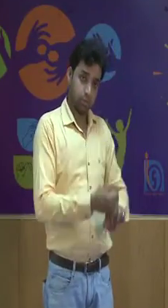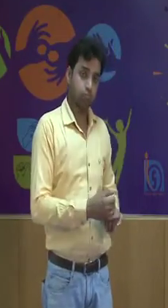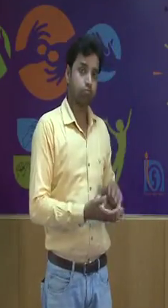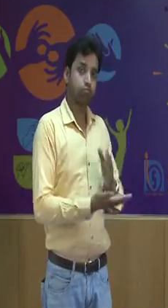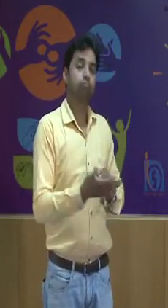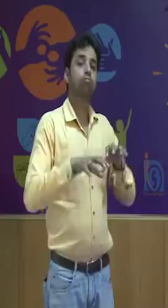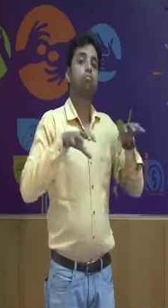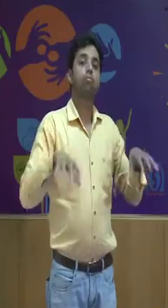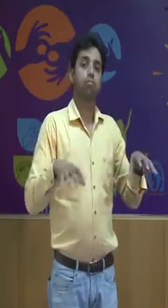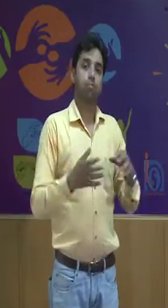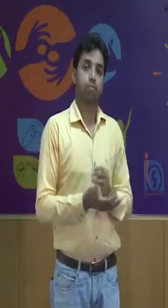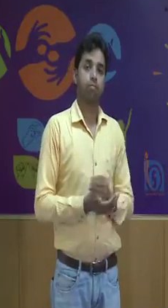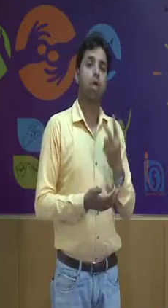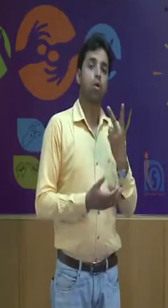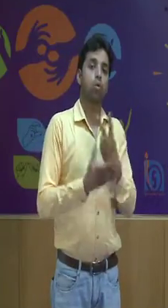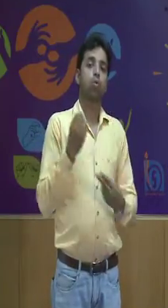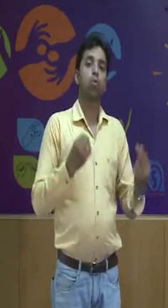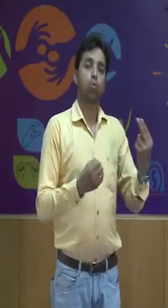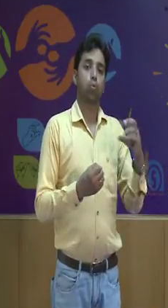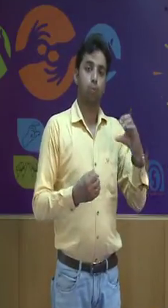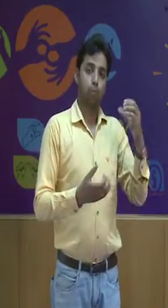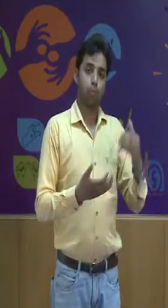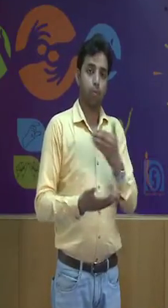were divided into two categories: